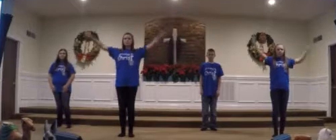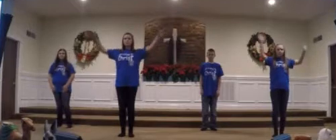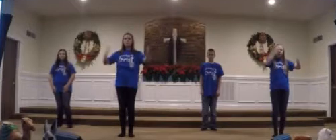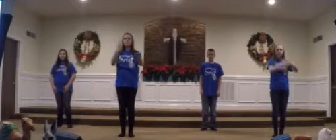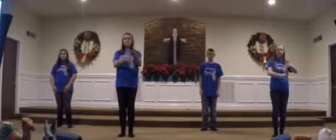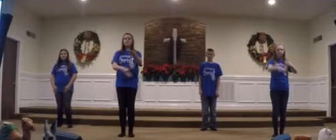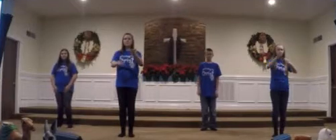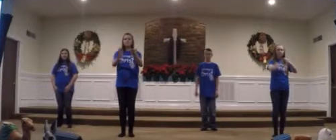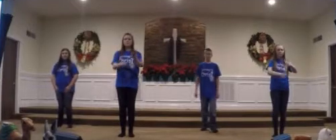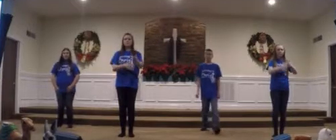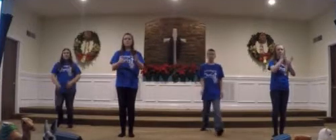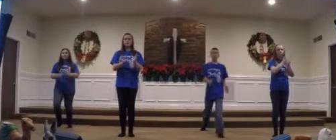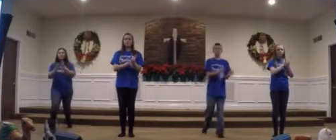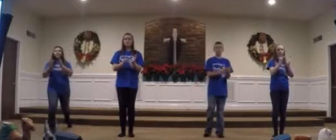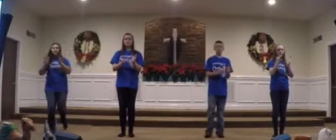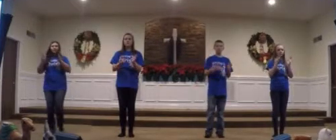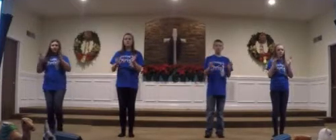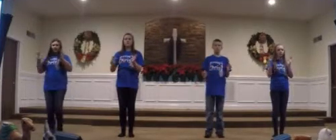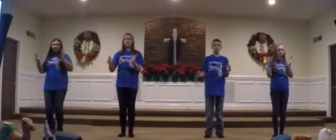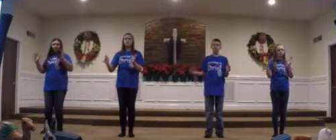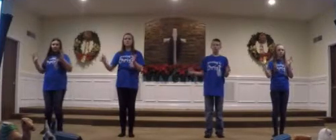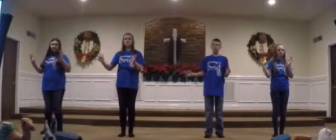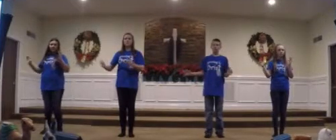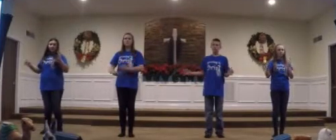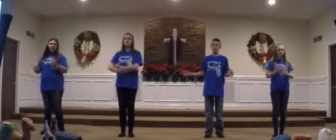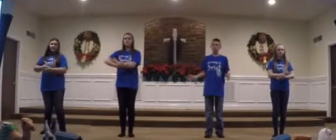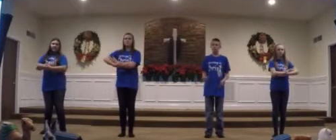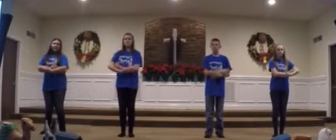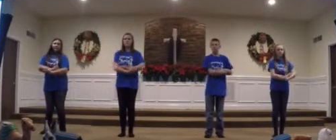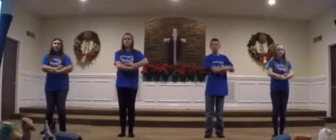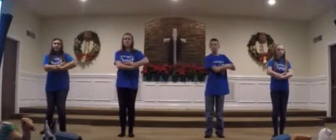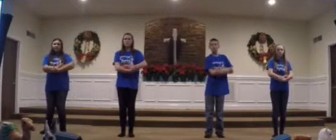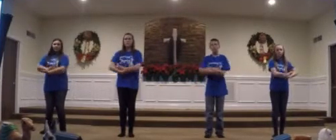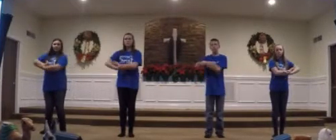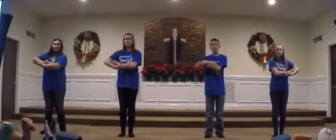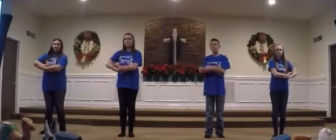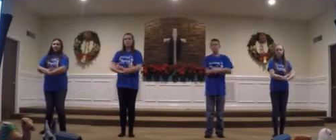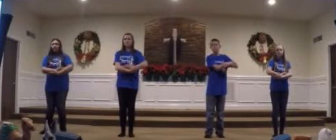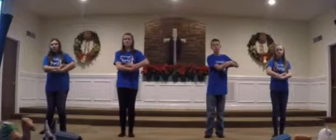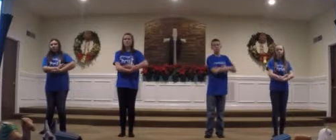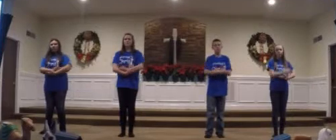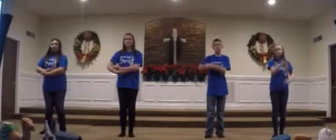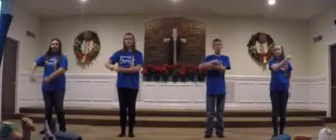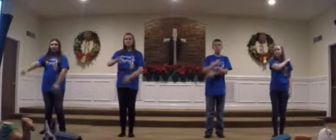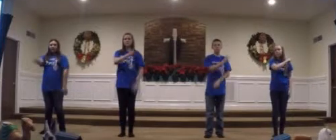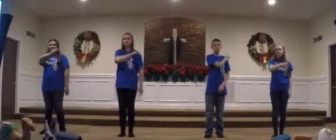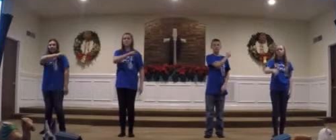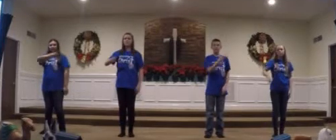sing Glory to the newborn King